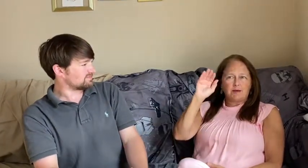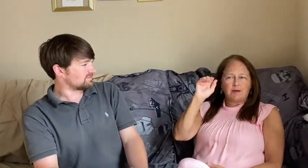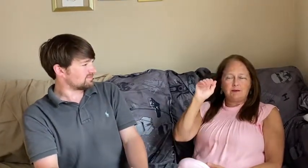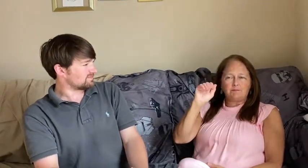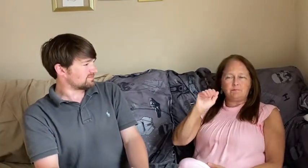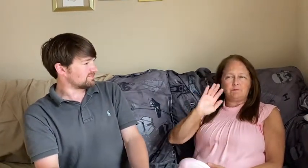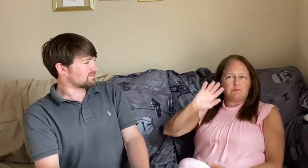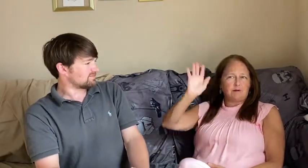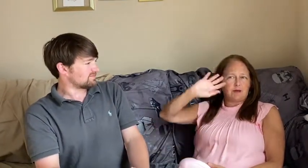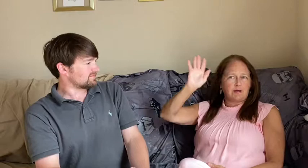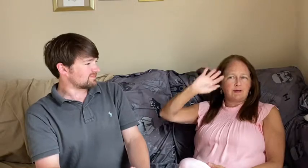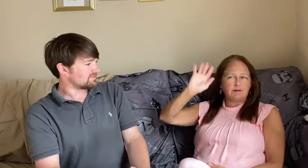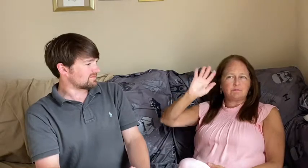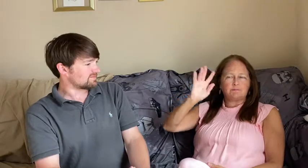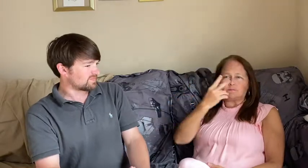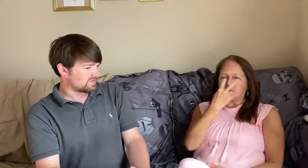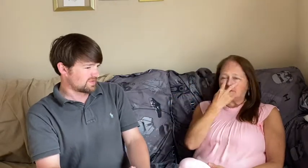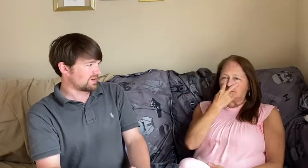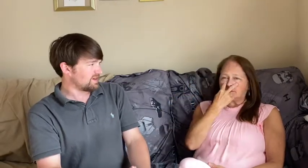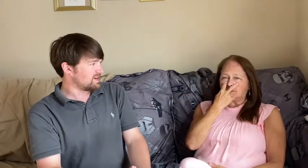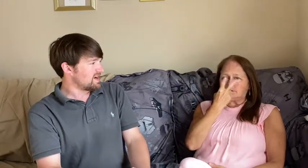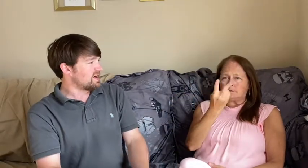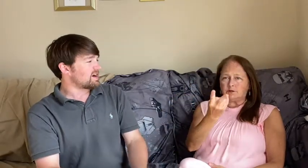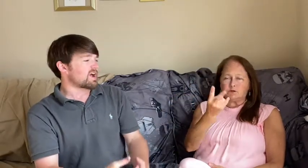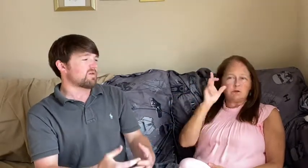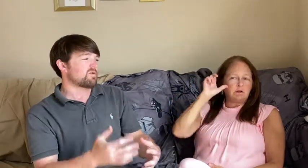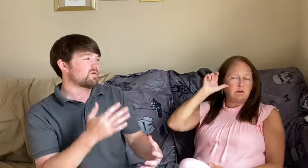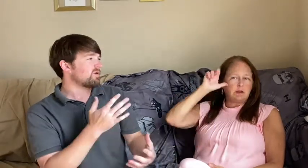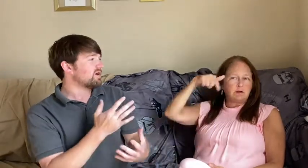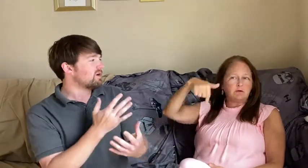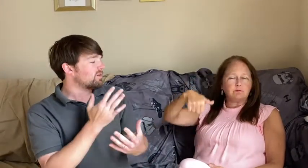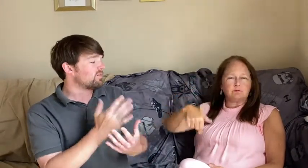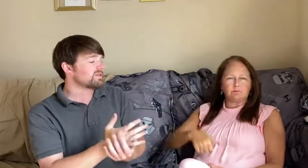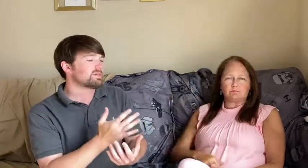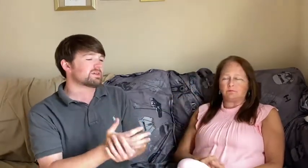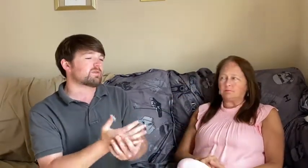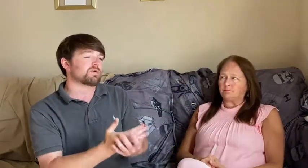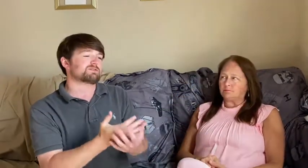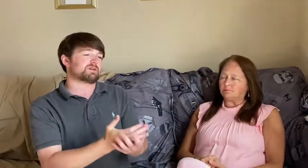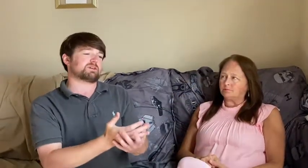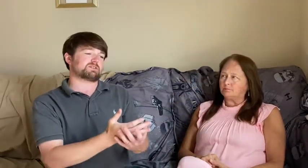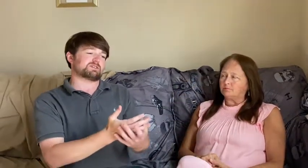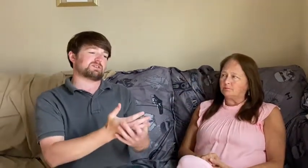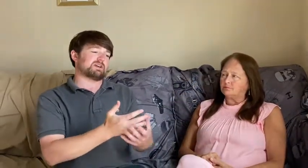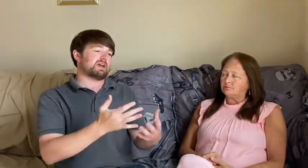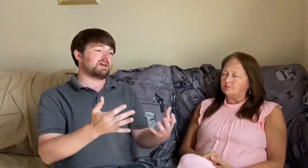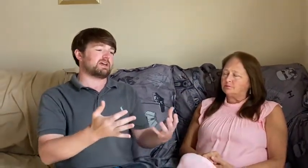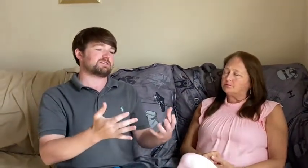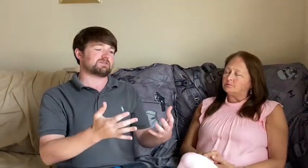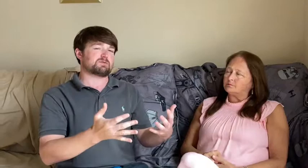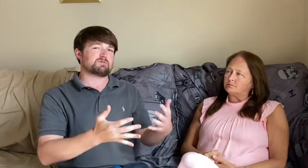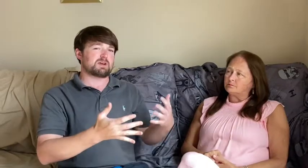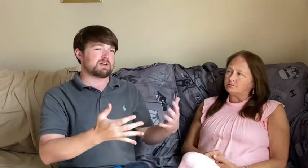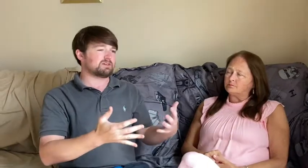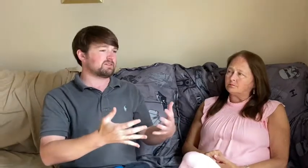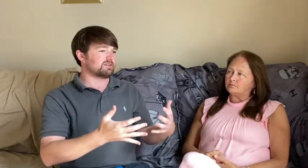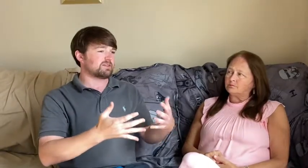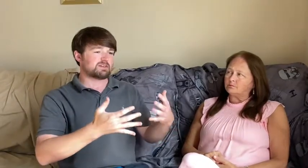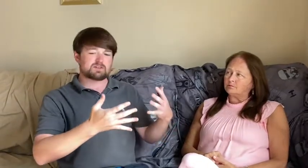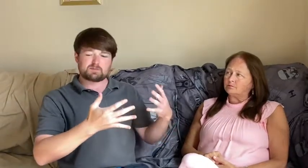Bye and hi. Okay. See you later. One thing that I've always found interesting is when deaf people